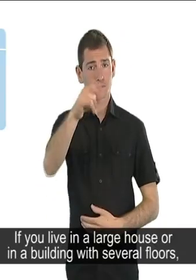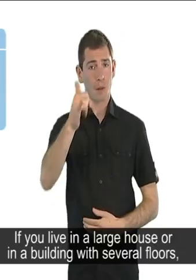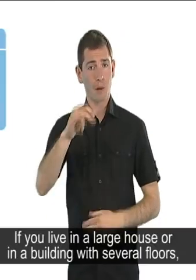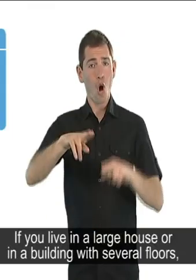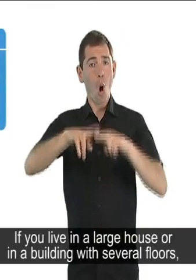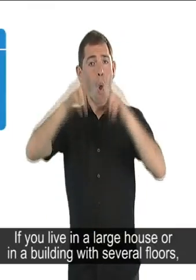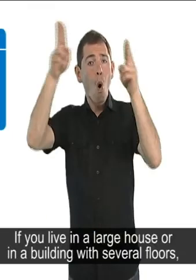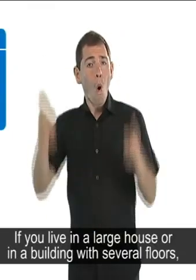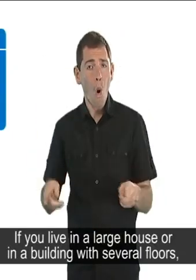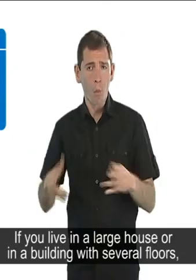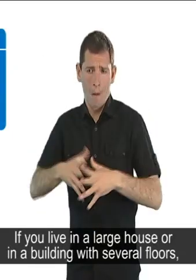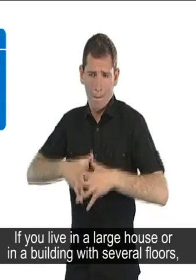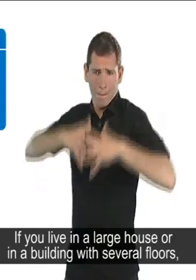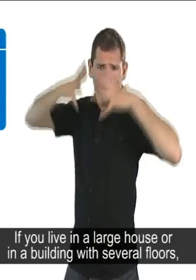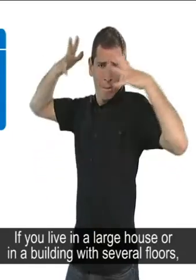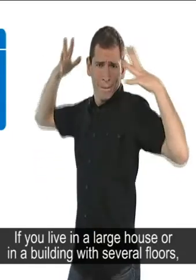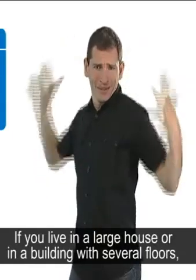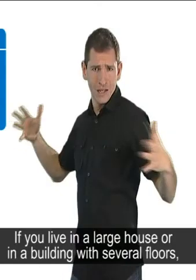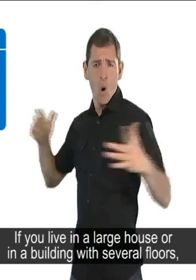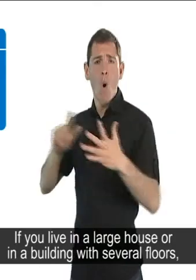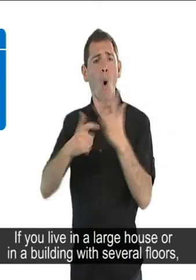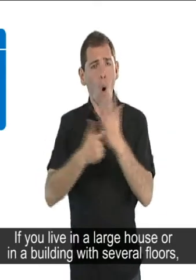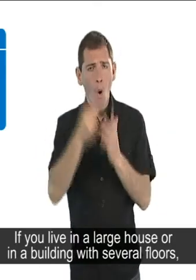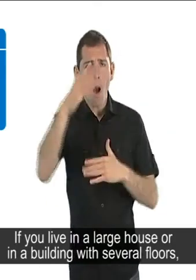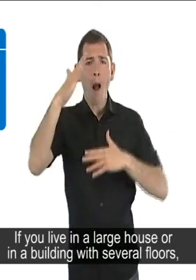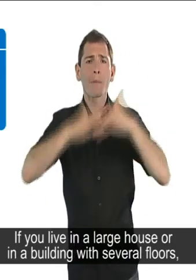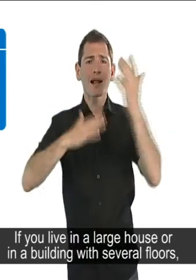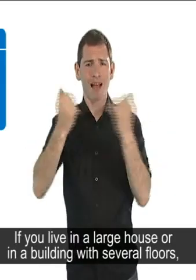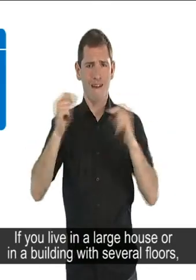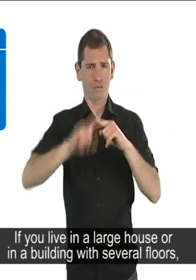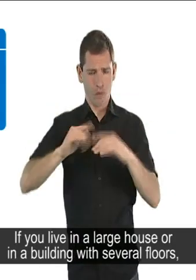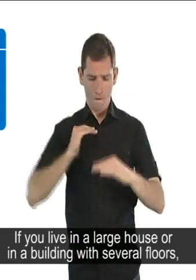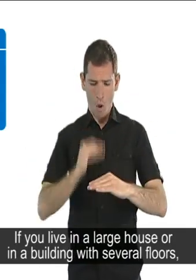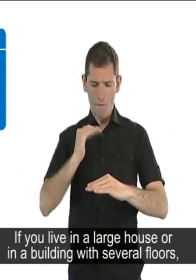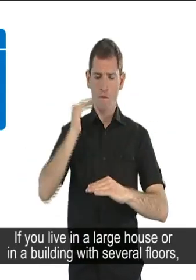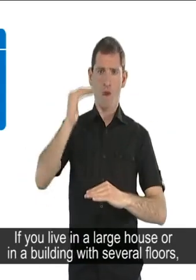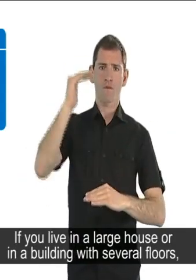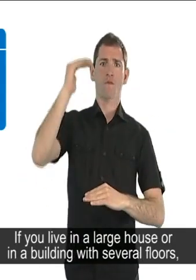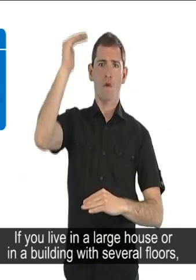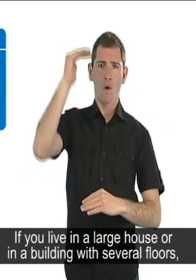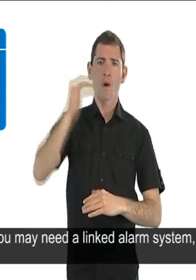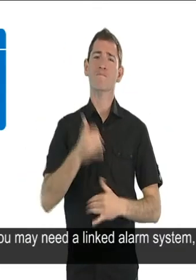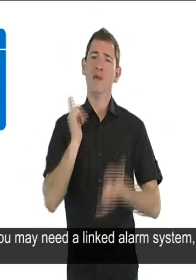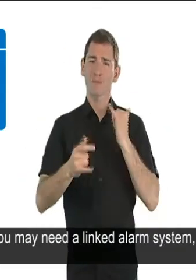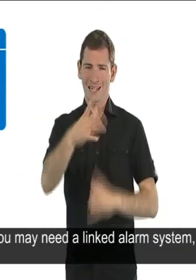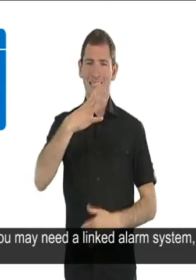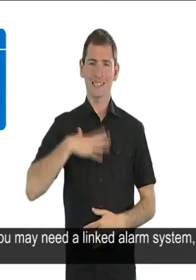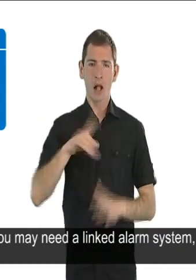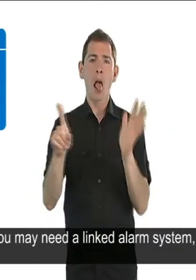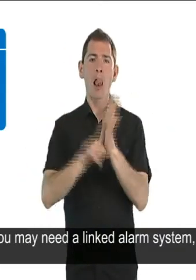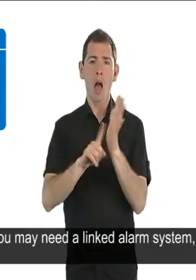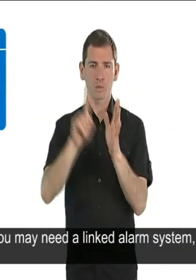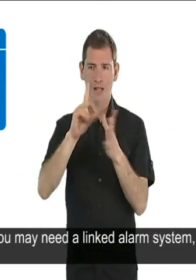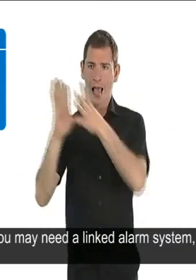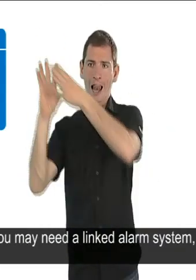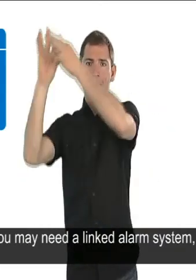If you live in a large house or in a building with several floors, you may need a linked alarm system, so that